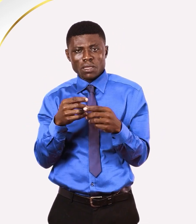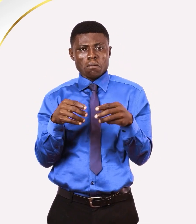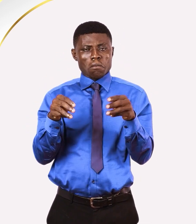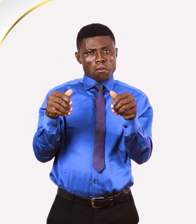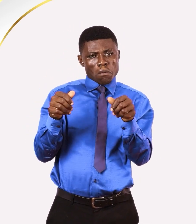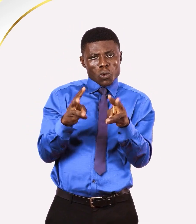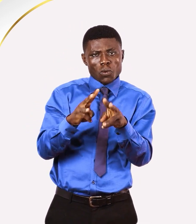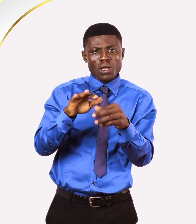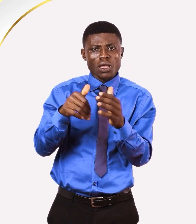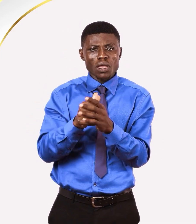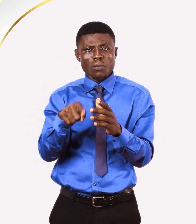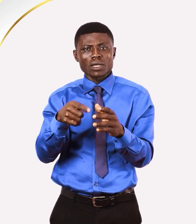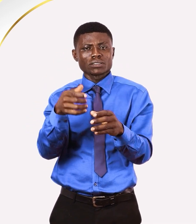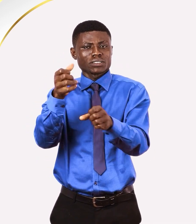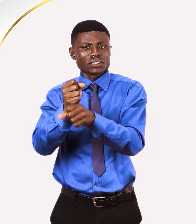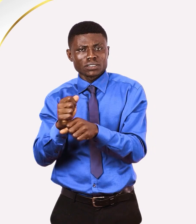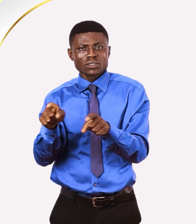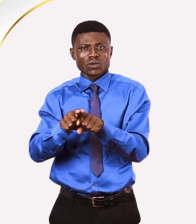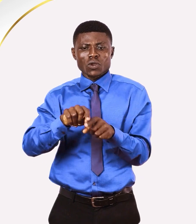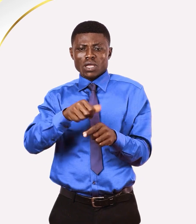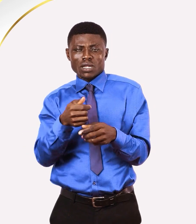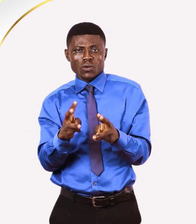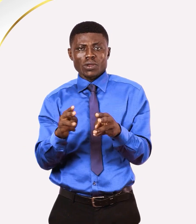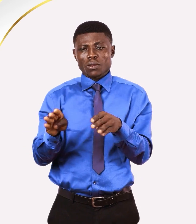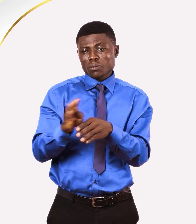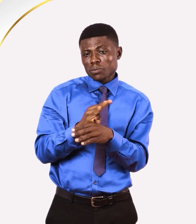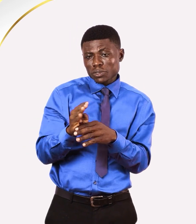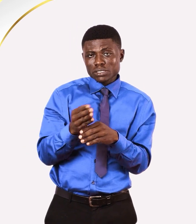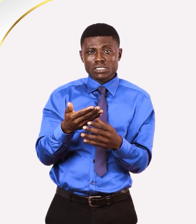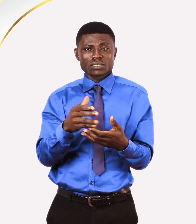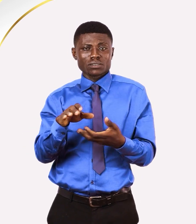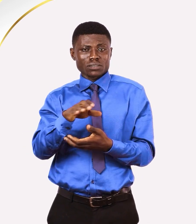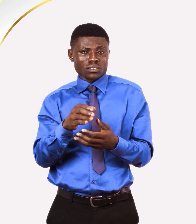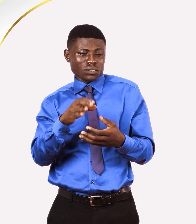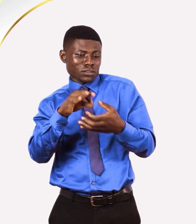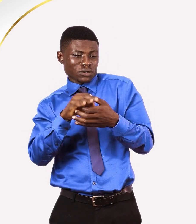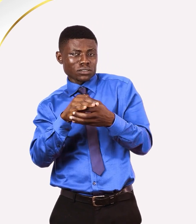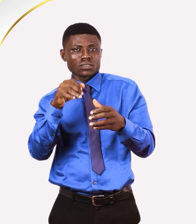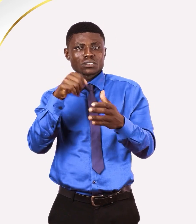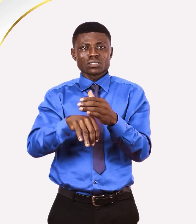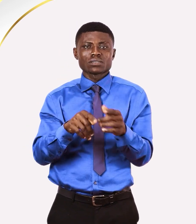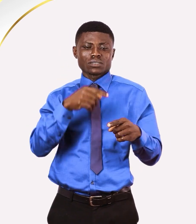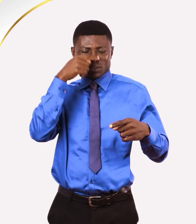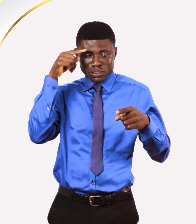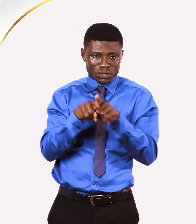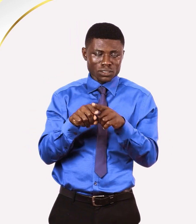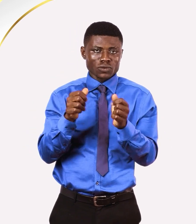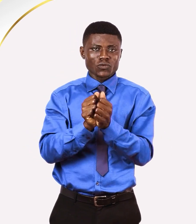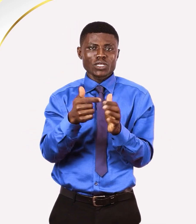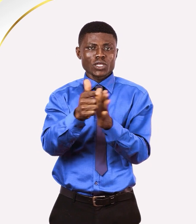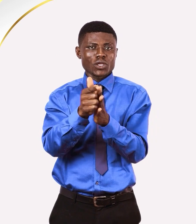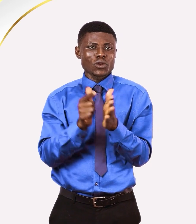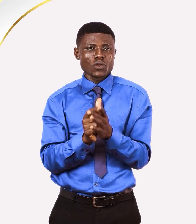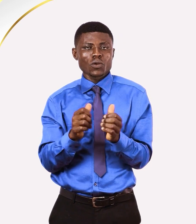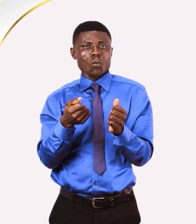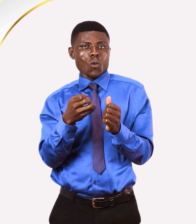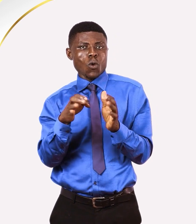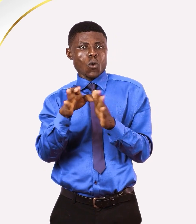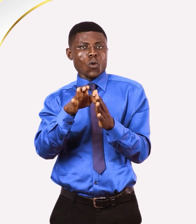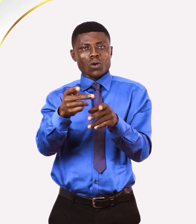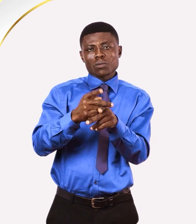mergers, acquisitions, and all forms of business combinations in accordance with any law or code of